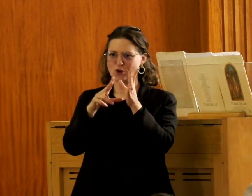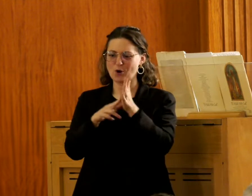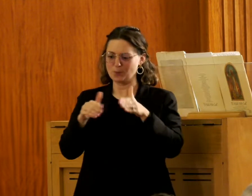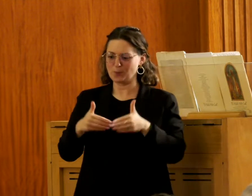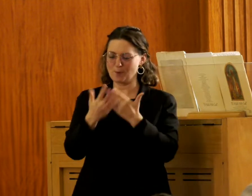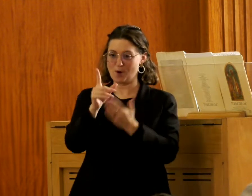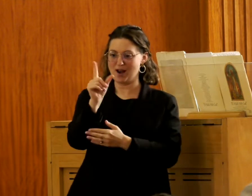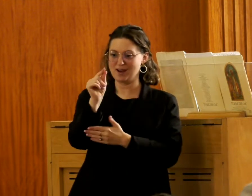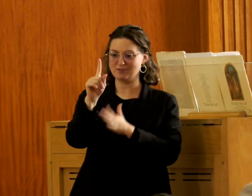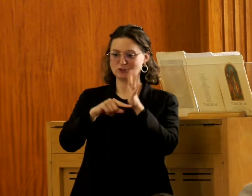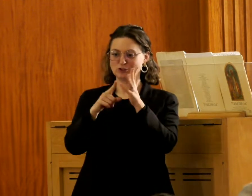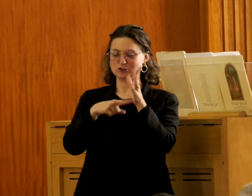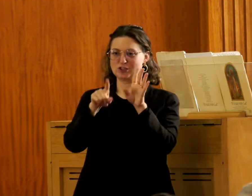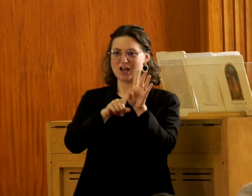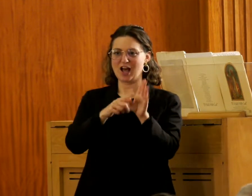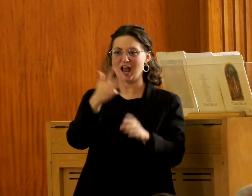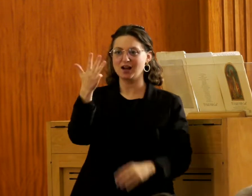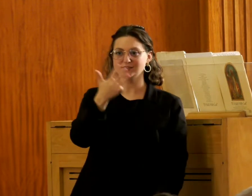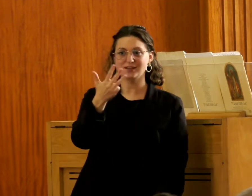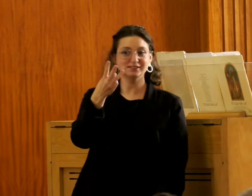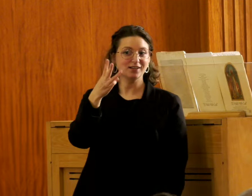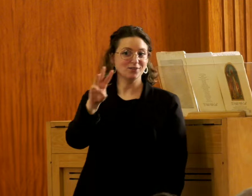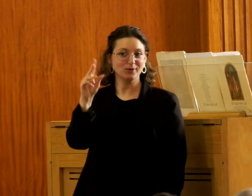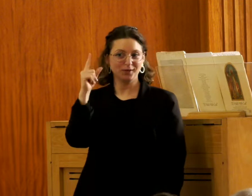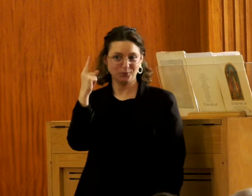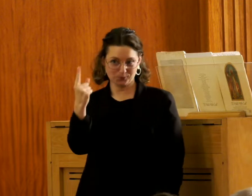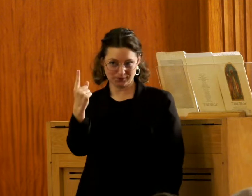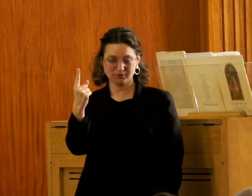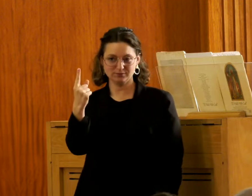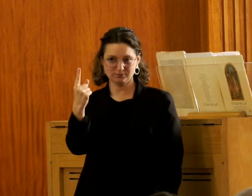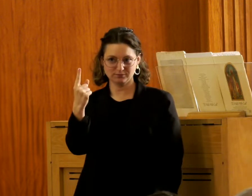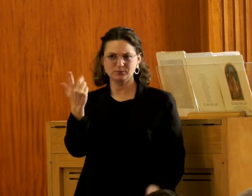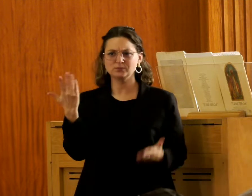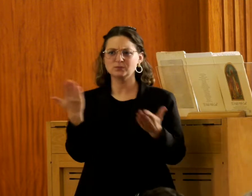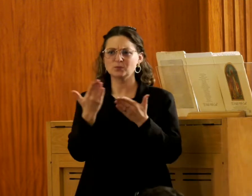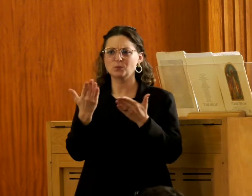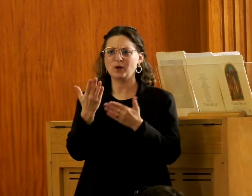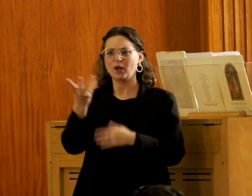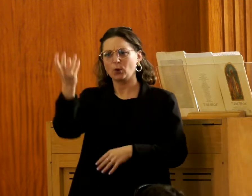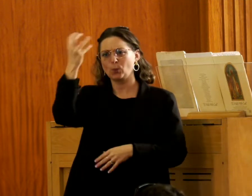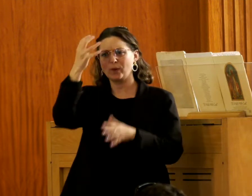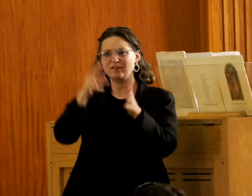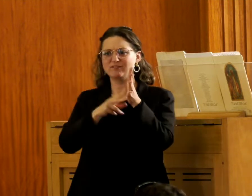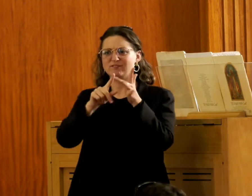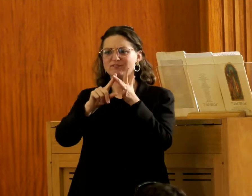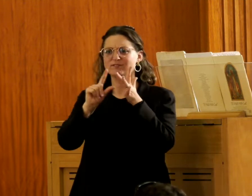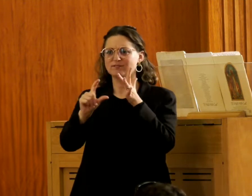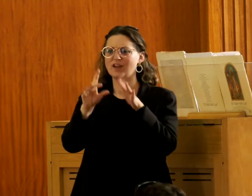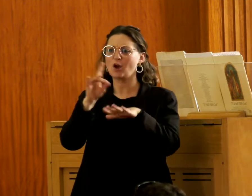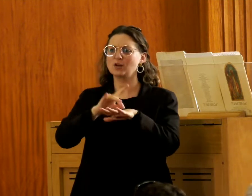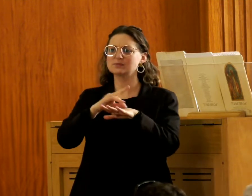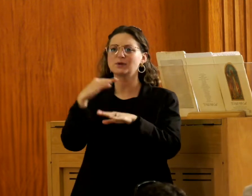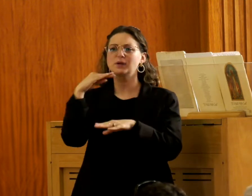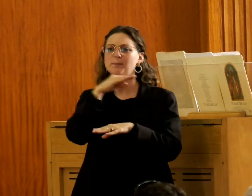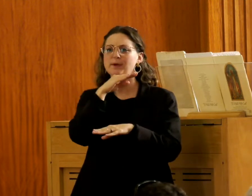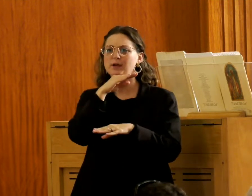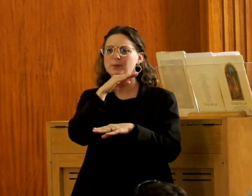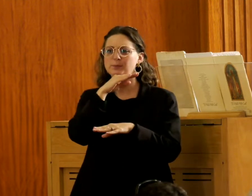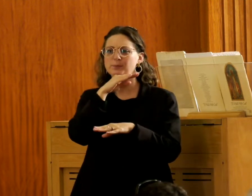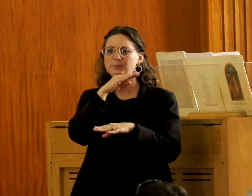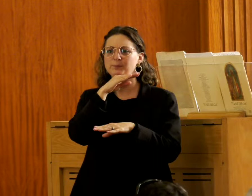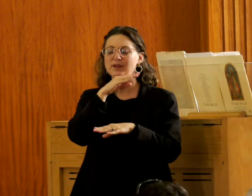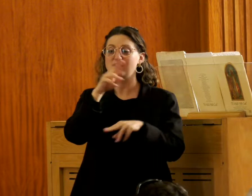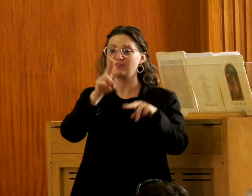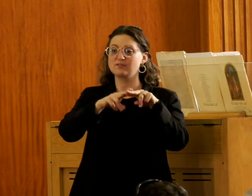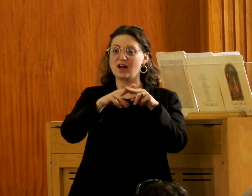on the 11th of July 1931 at the Queen Victoria Hospital, Melbourne, to Thomas